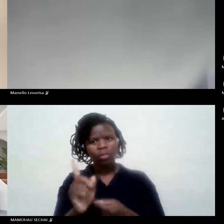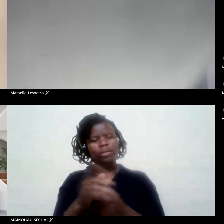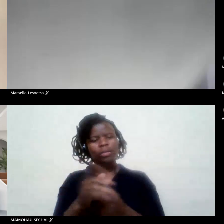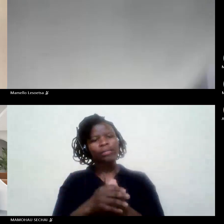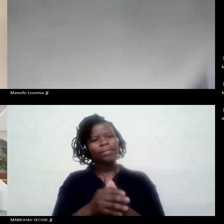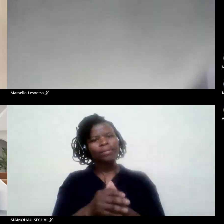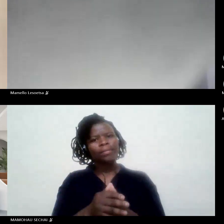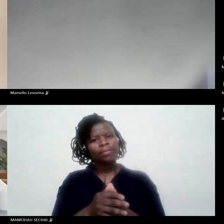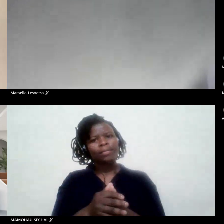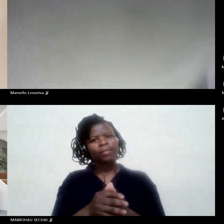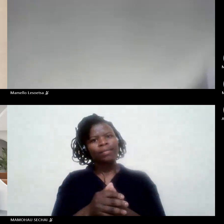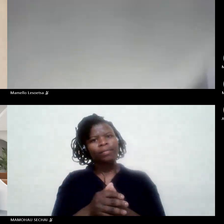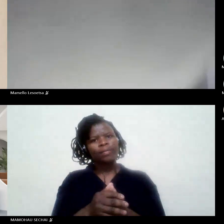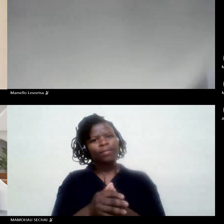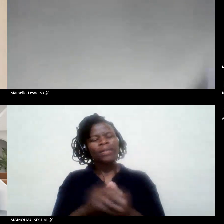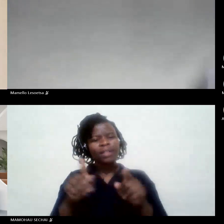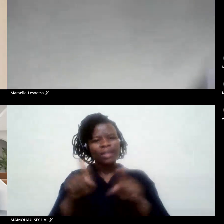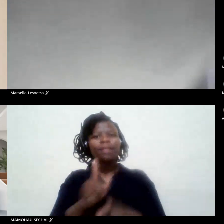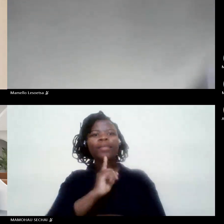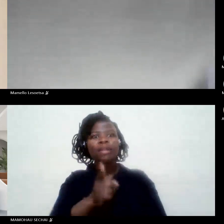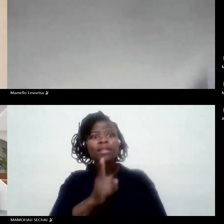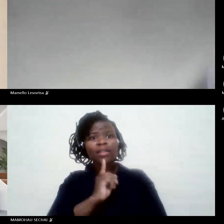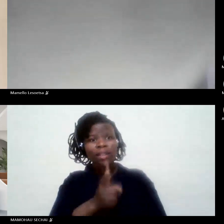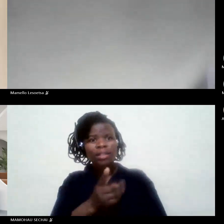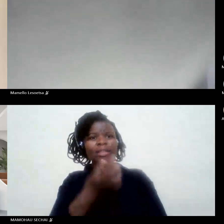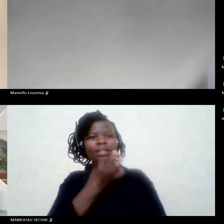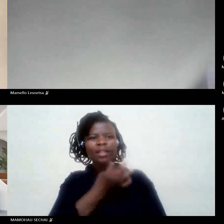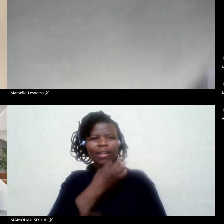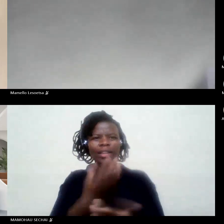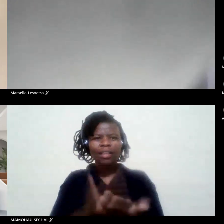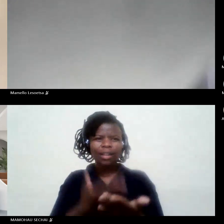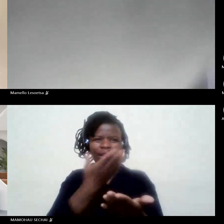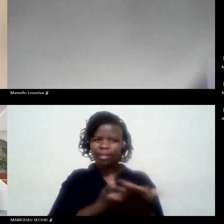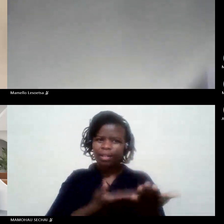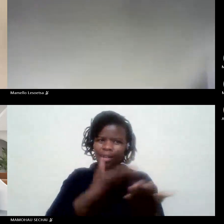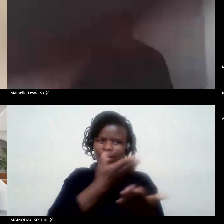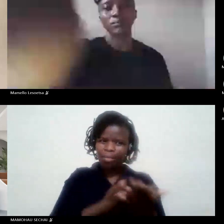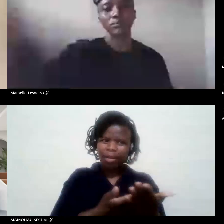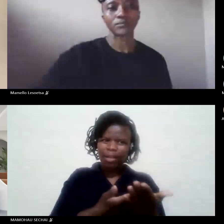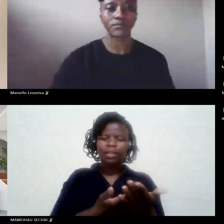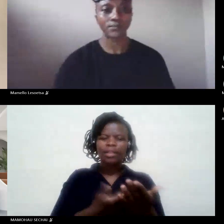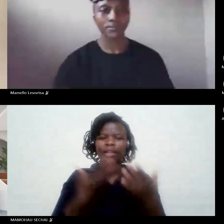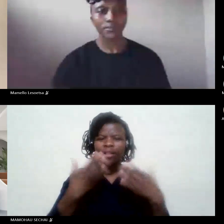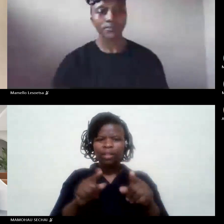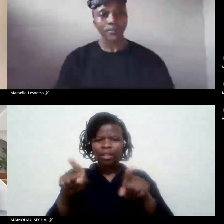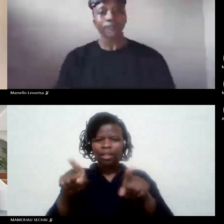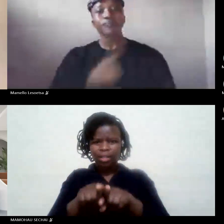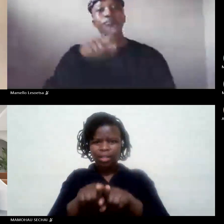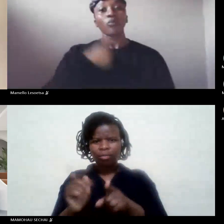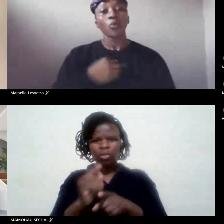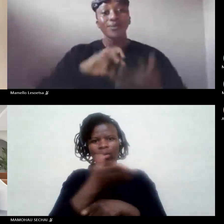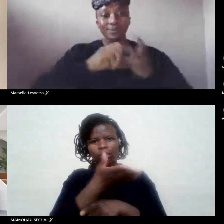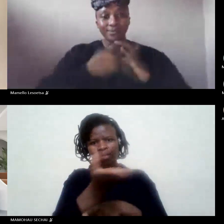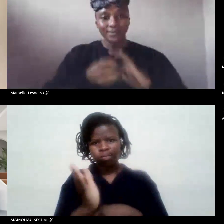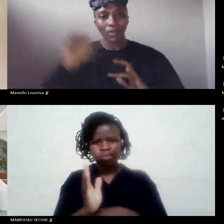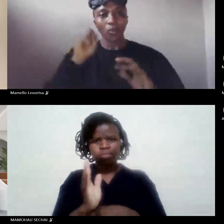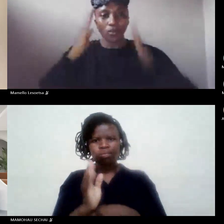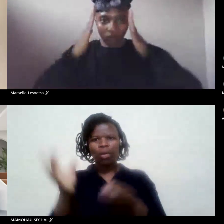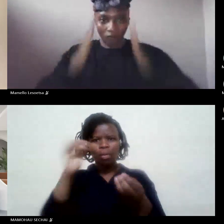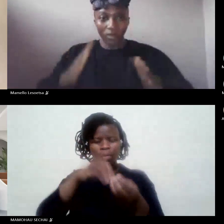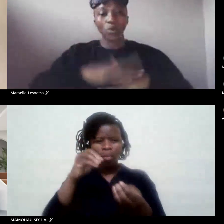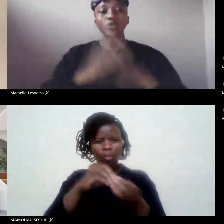instruction, it says here, could be applied to mixed schools. We try to focus on schools, but the more we go into depth,